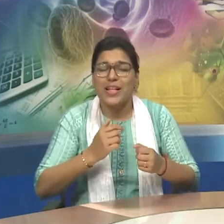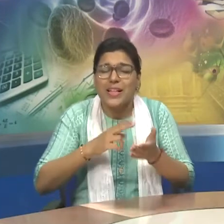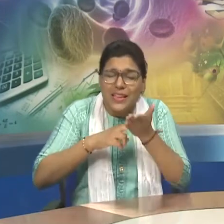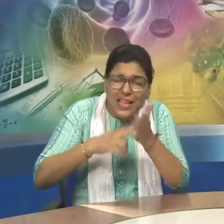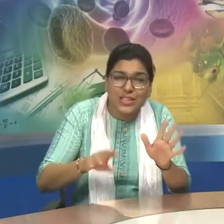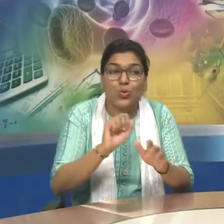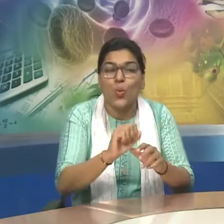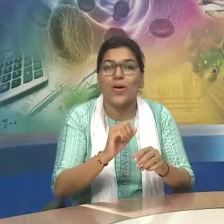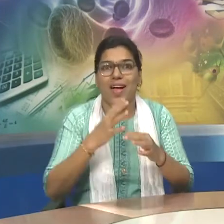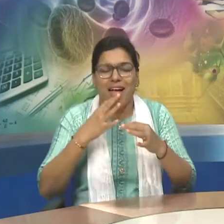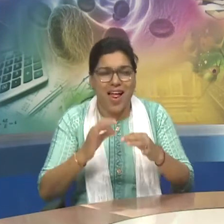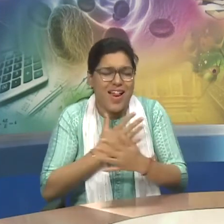is clearly